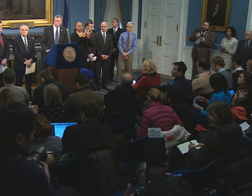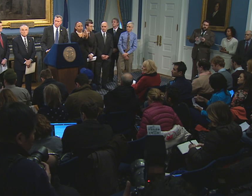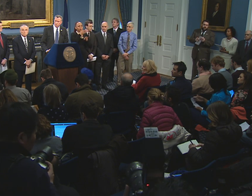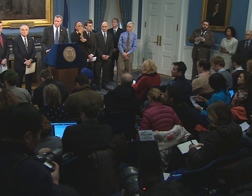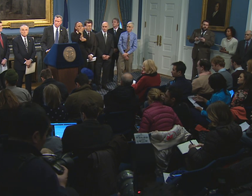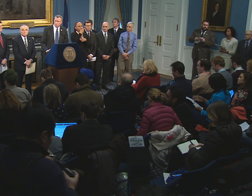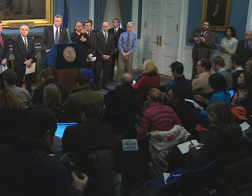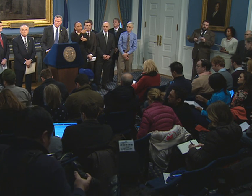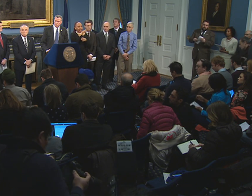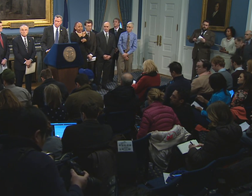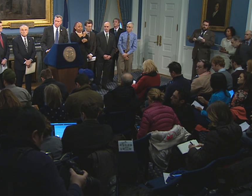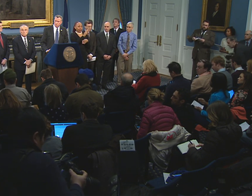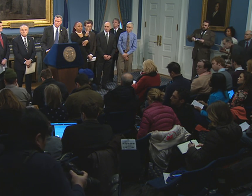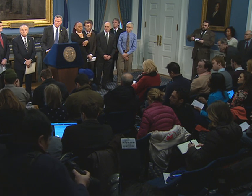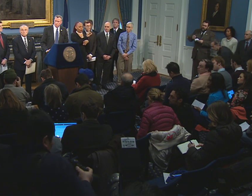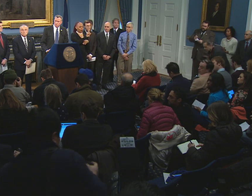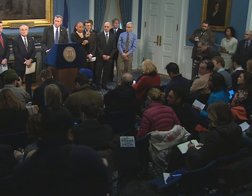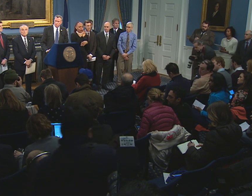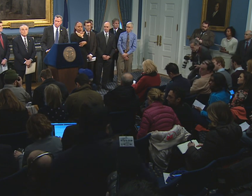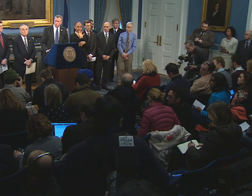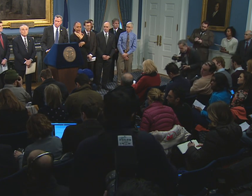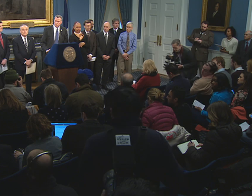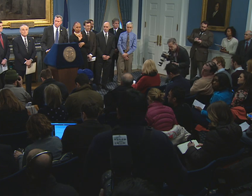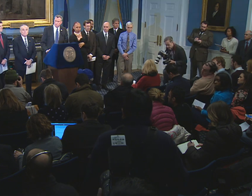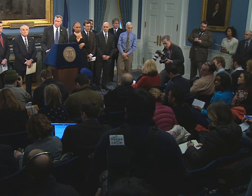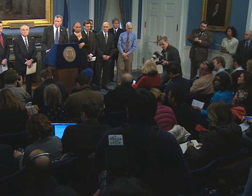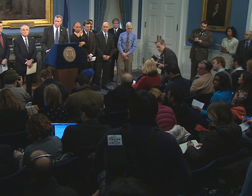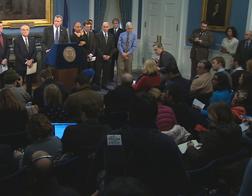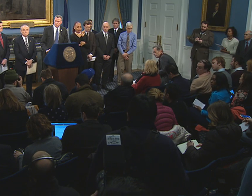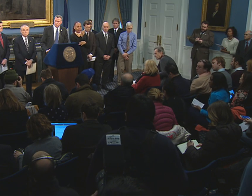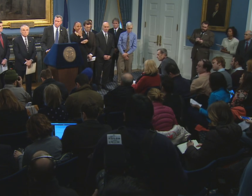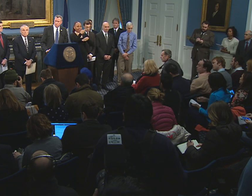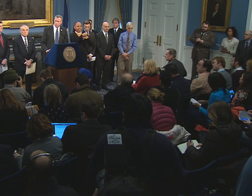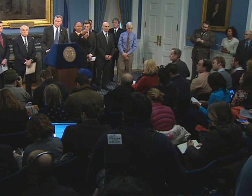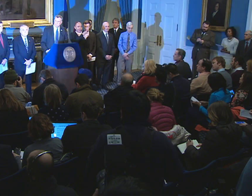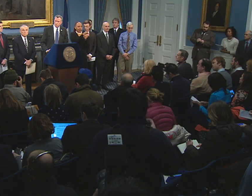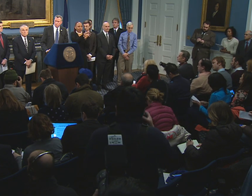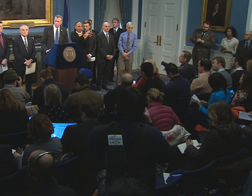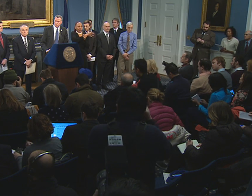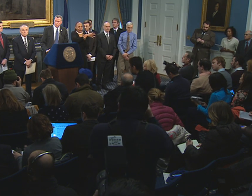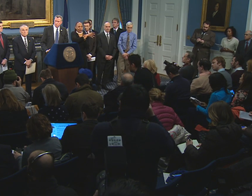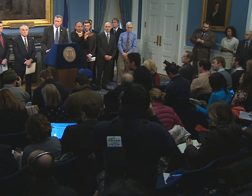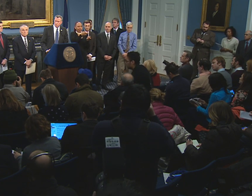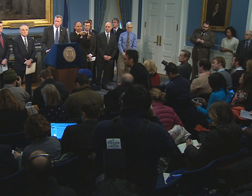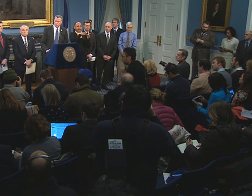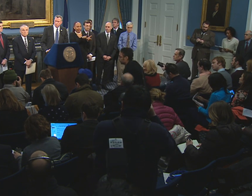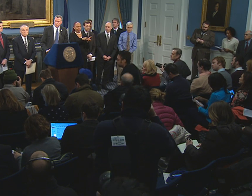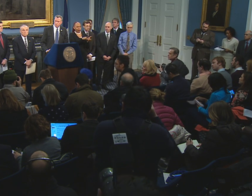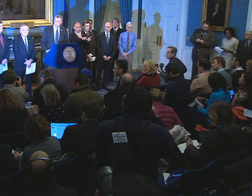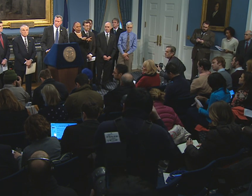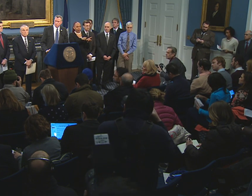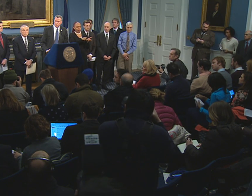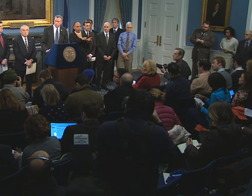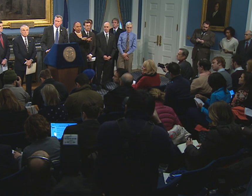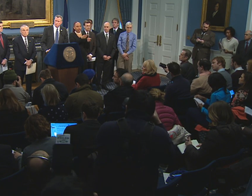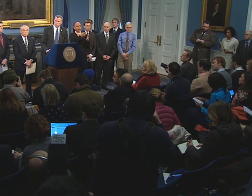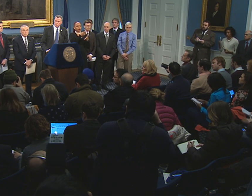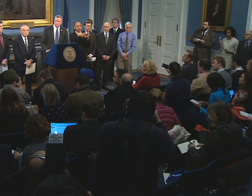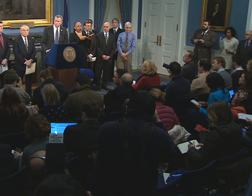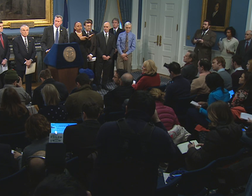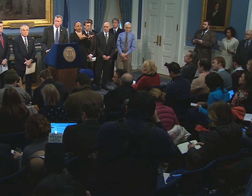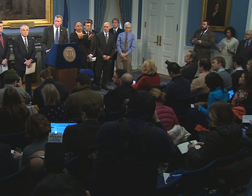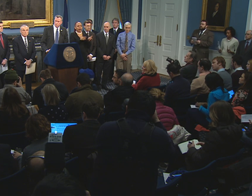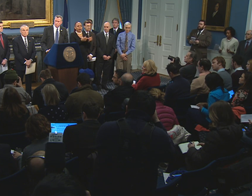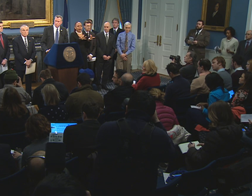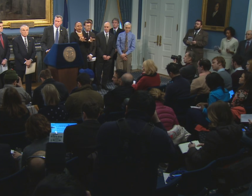either through 311 or 911, in the days preceding this happening, and sort of what efforts are being done to